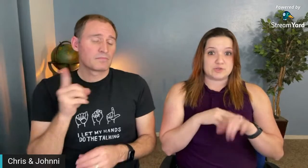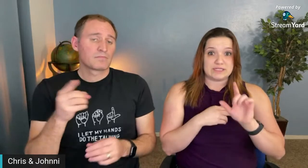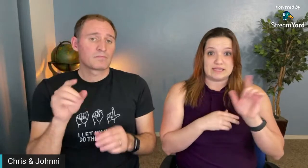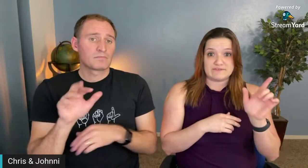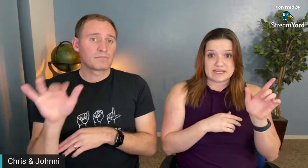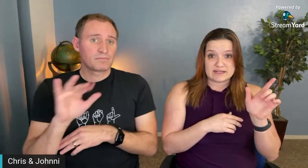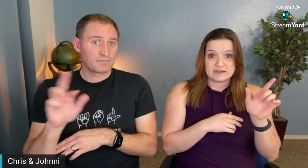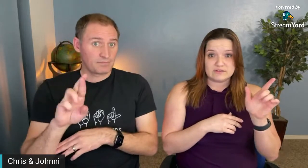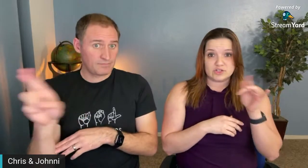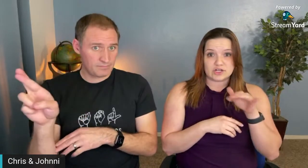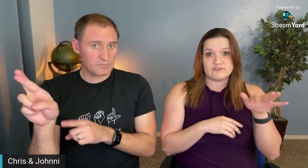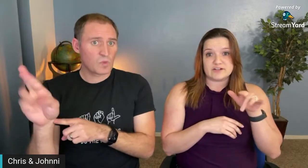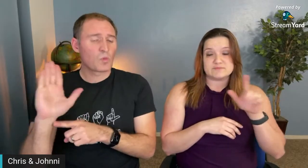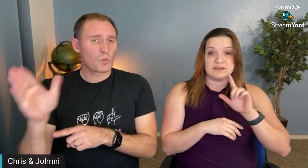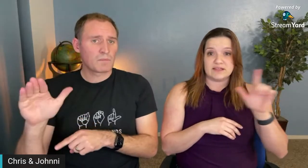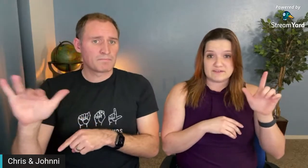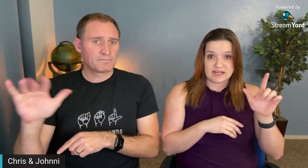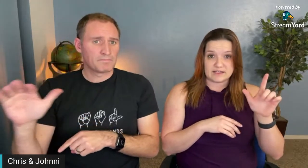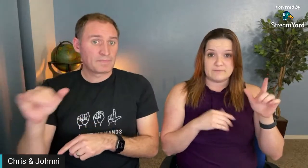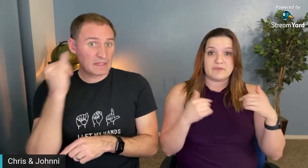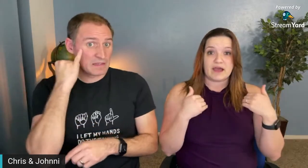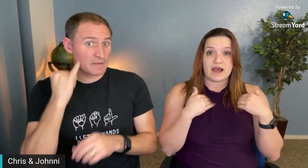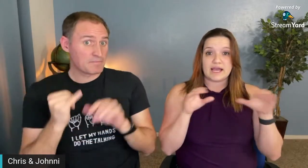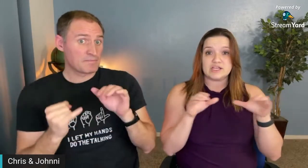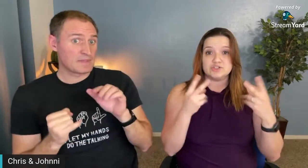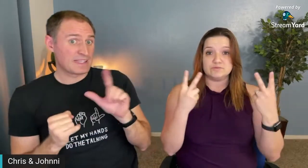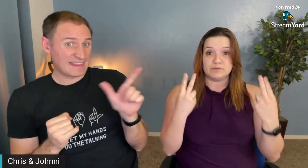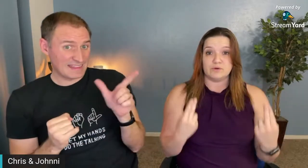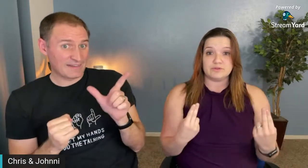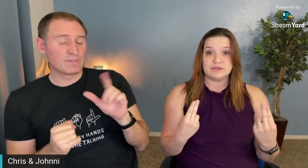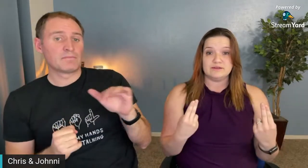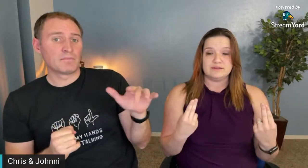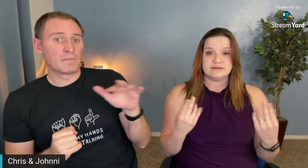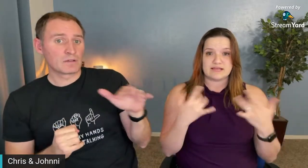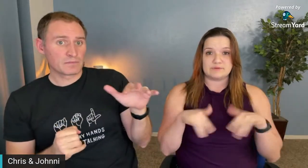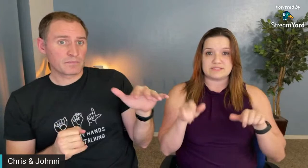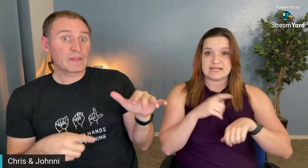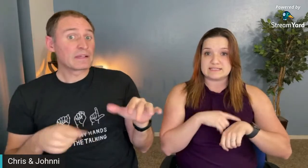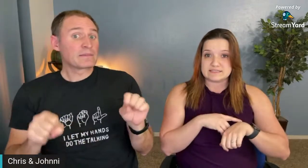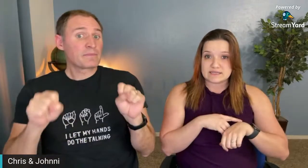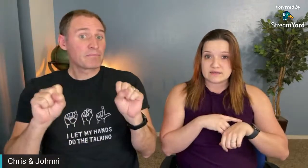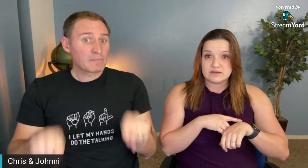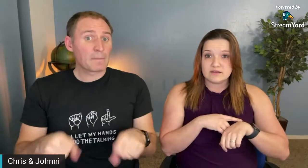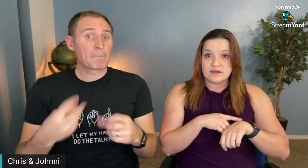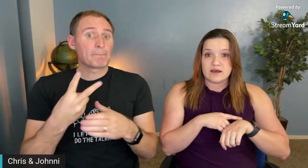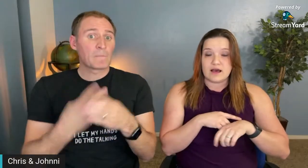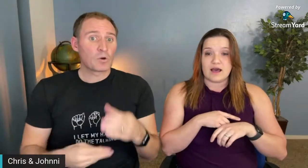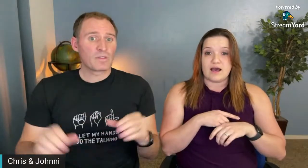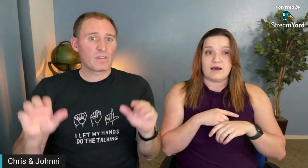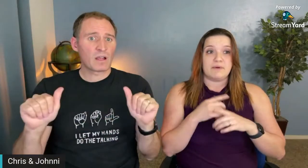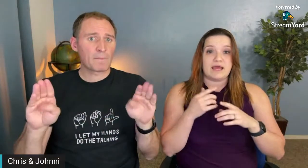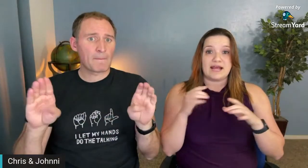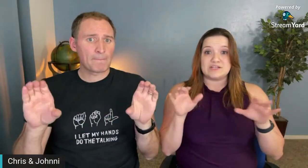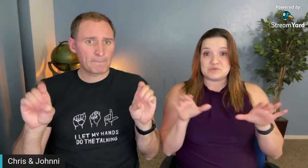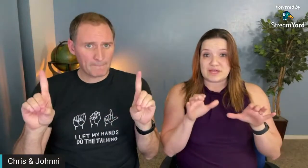naturally left-handed, you're going to finger spell left-handed. I can do both simultaneously. And I do